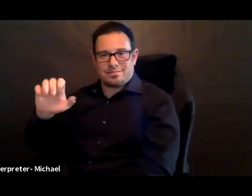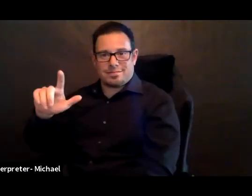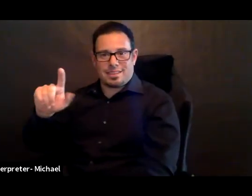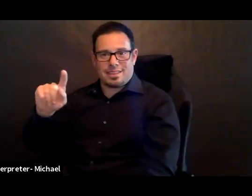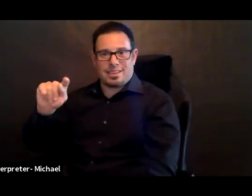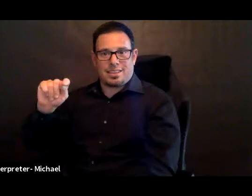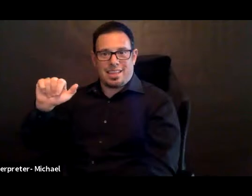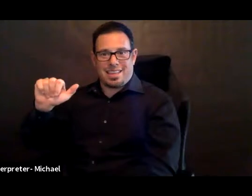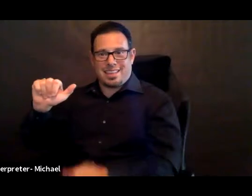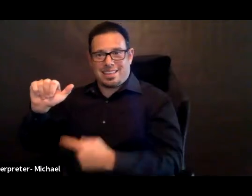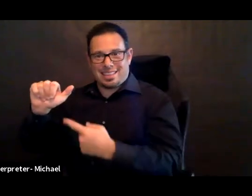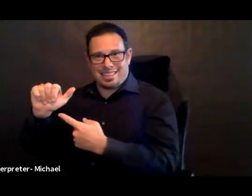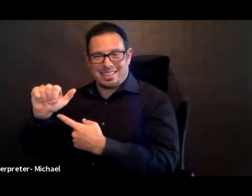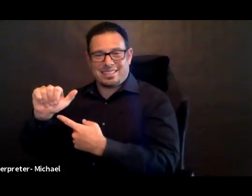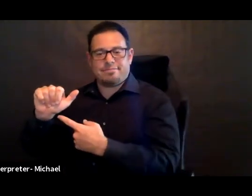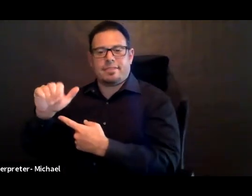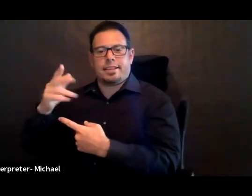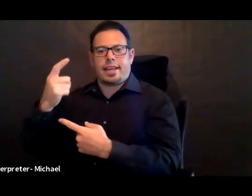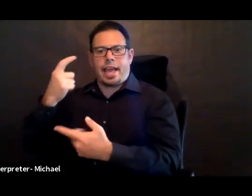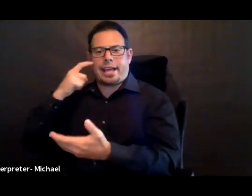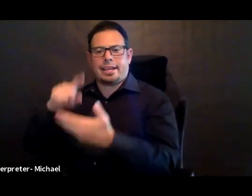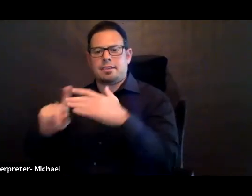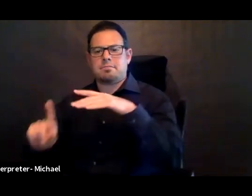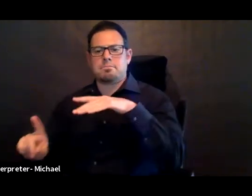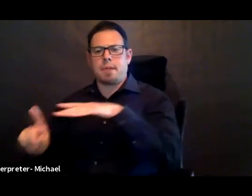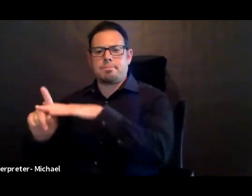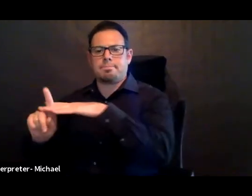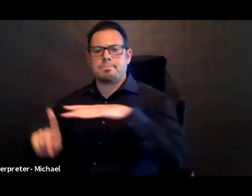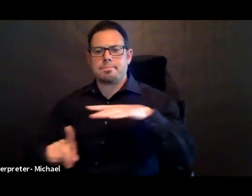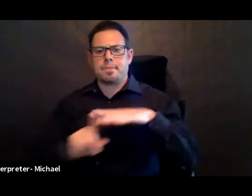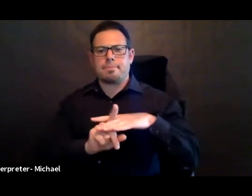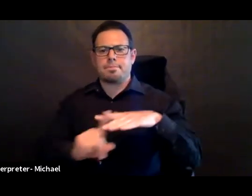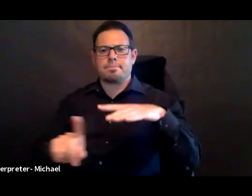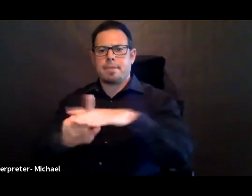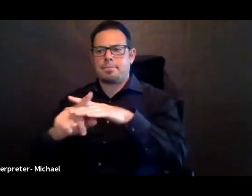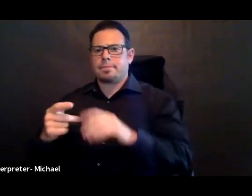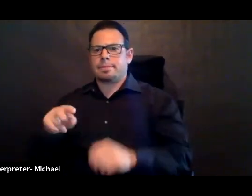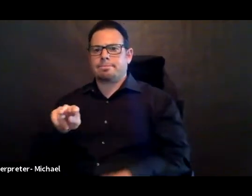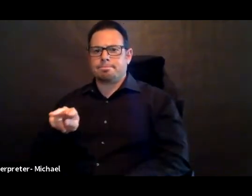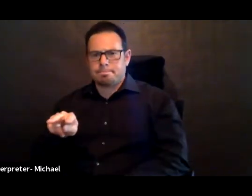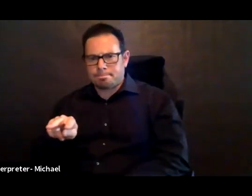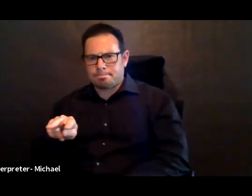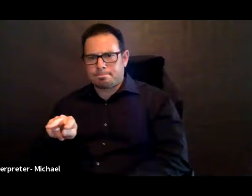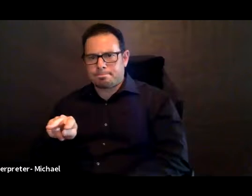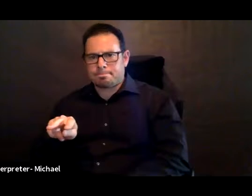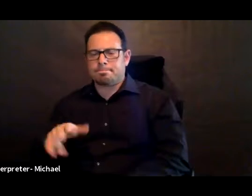reflected what is being seen across the state.